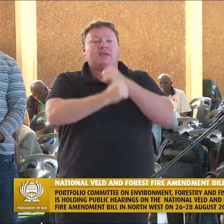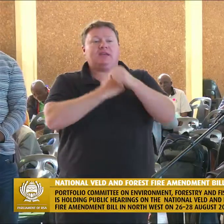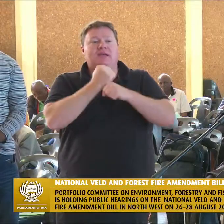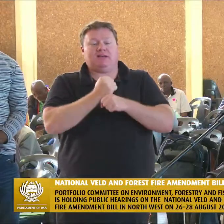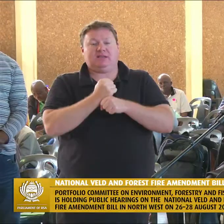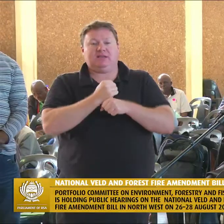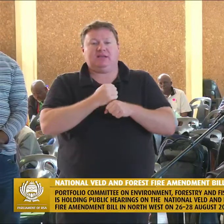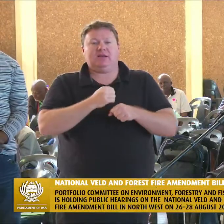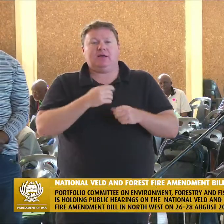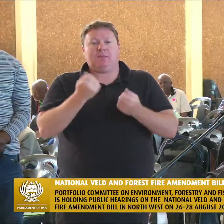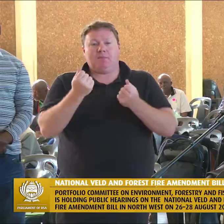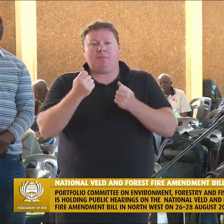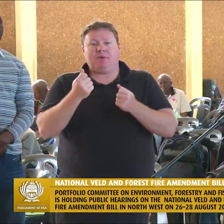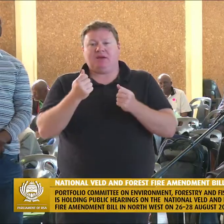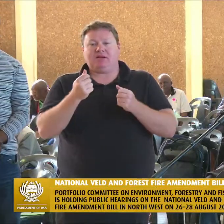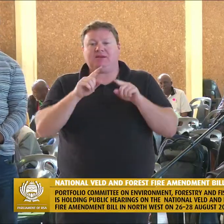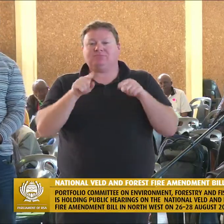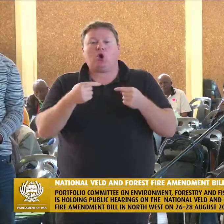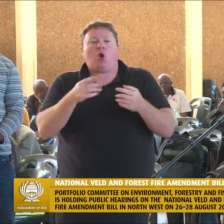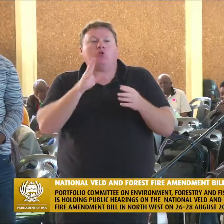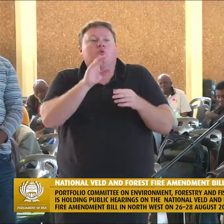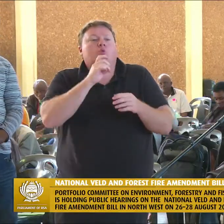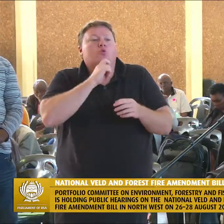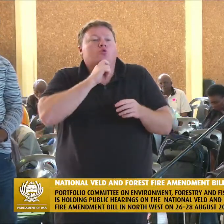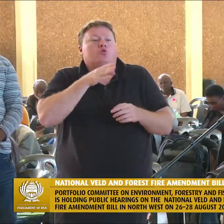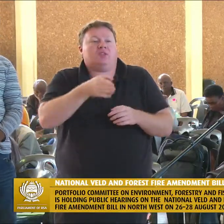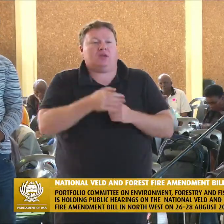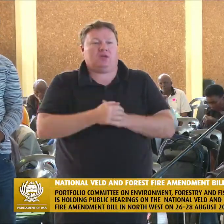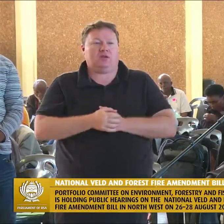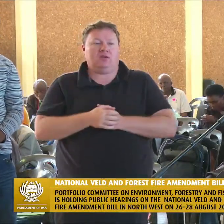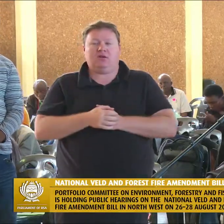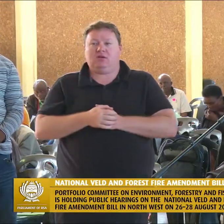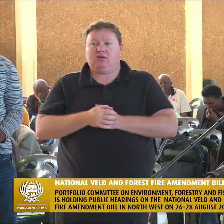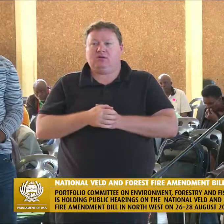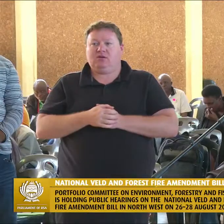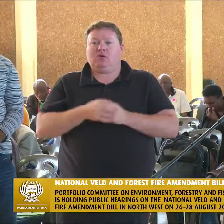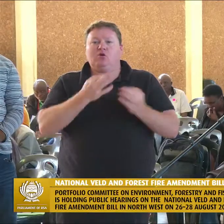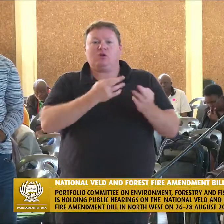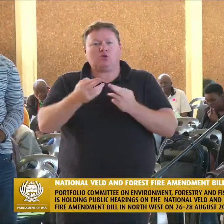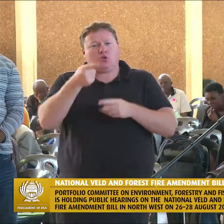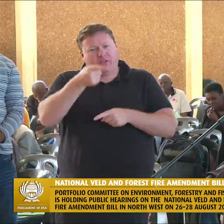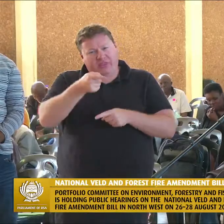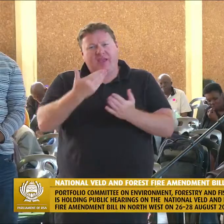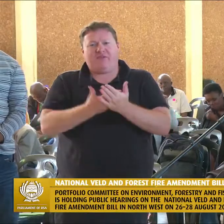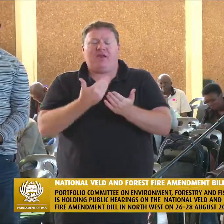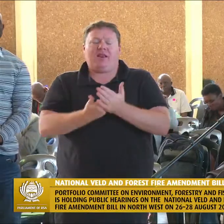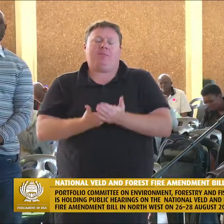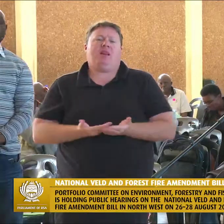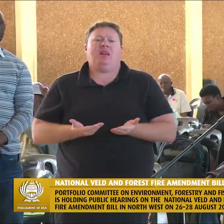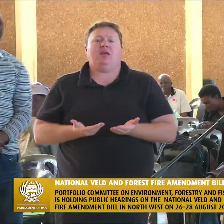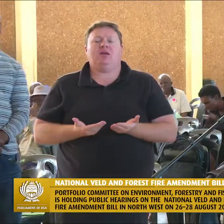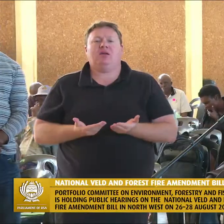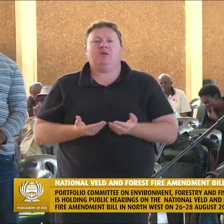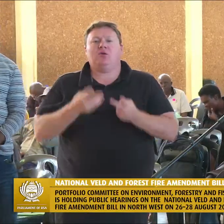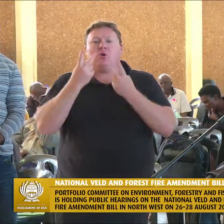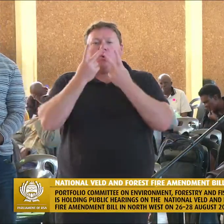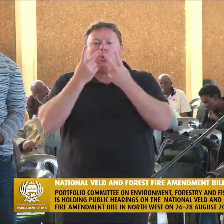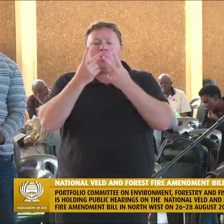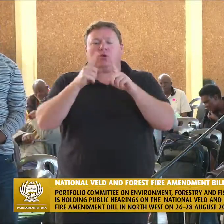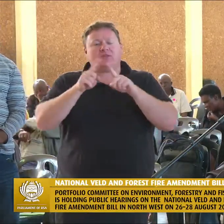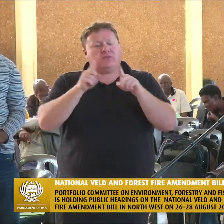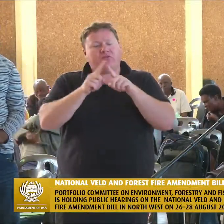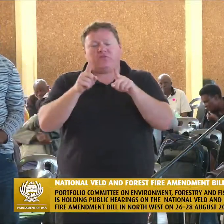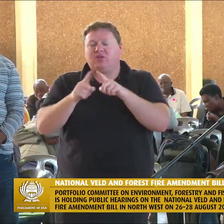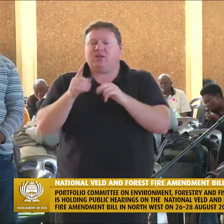so meaning some of us in our lifetime would never be able to even see or tap into those resources so let's get to look at other alternative